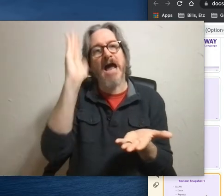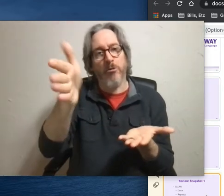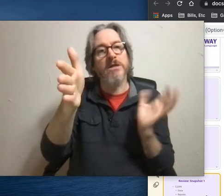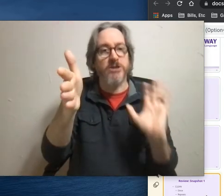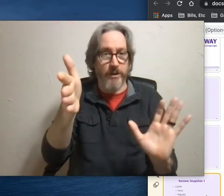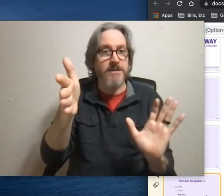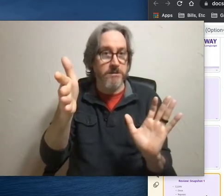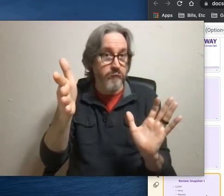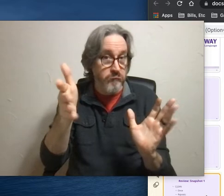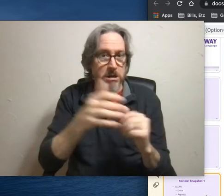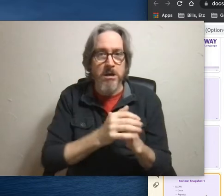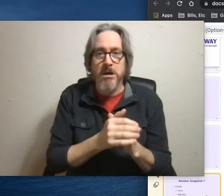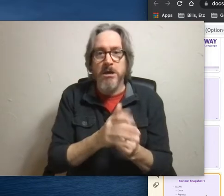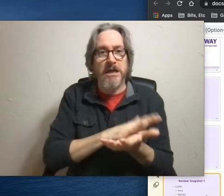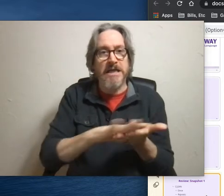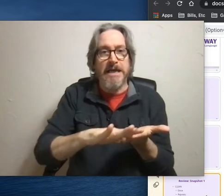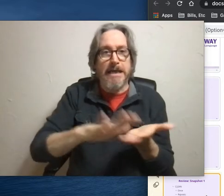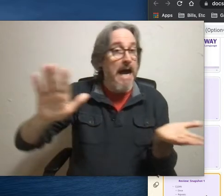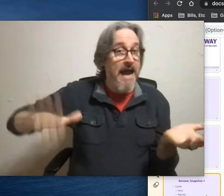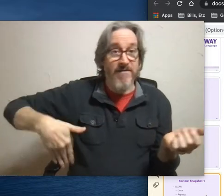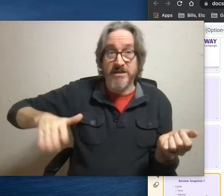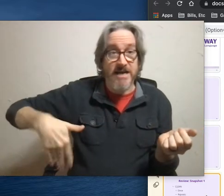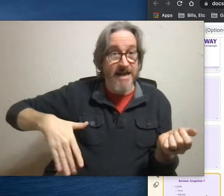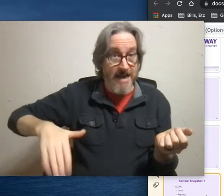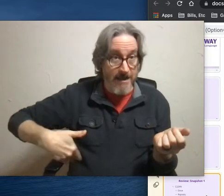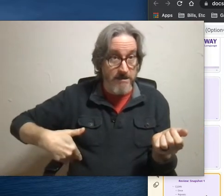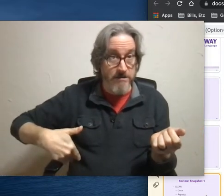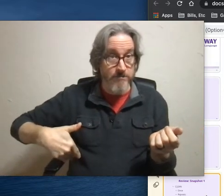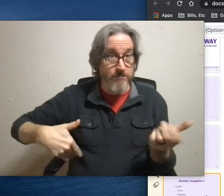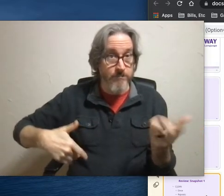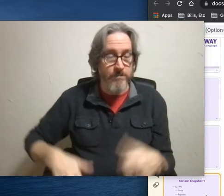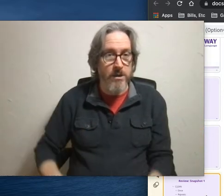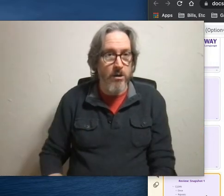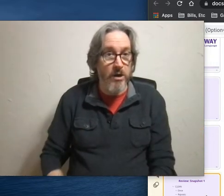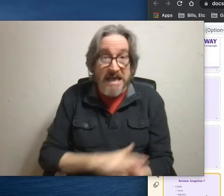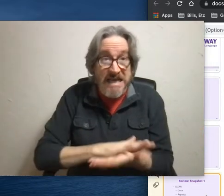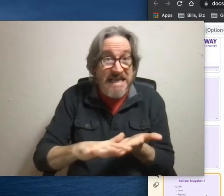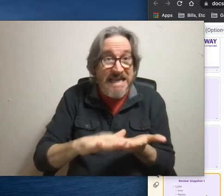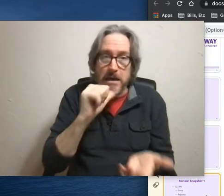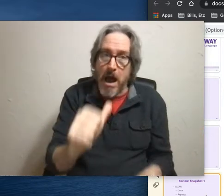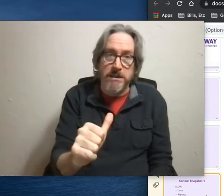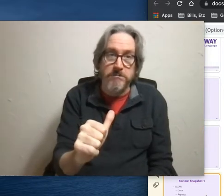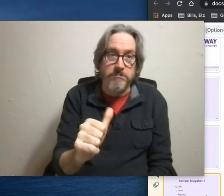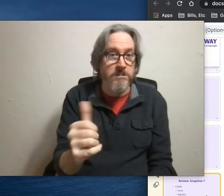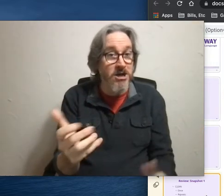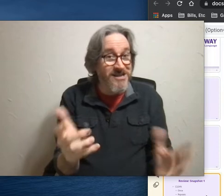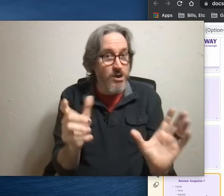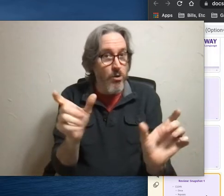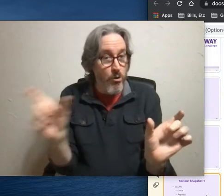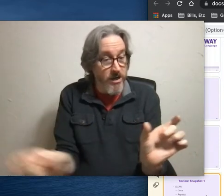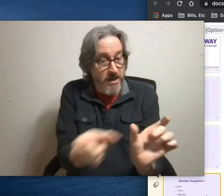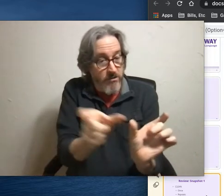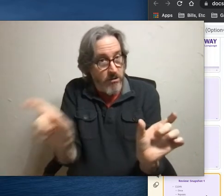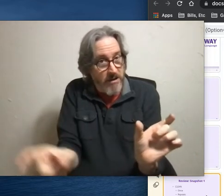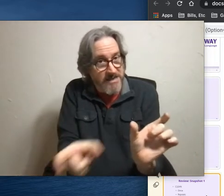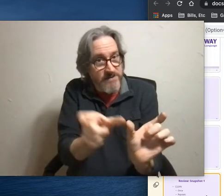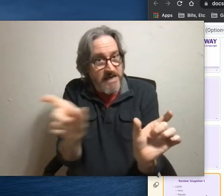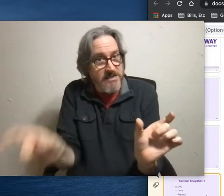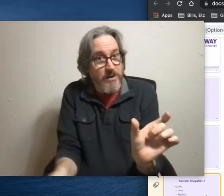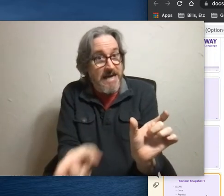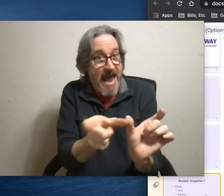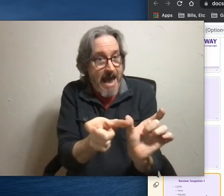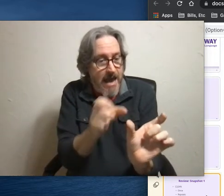clean, I will do it, clean, I haven't done it yet, clean not. So we can, there are